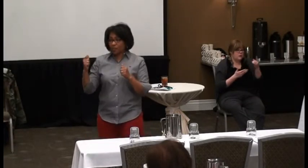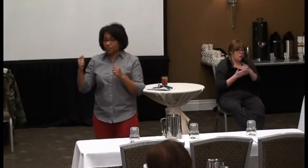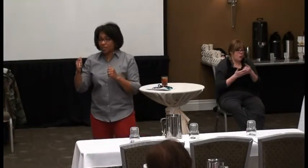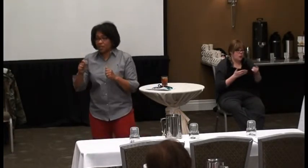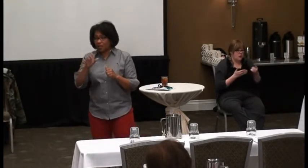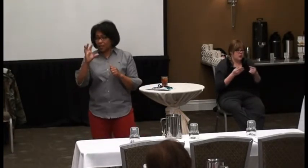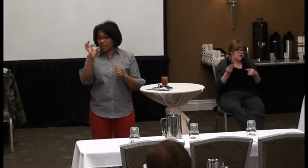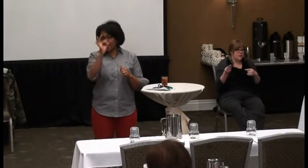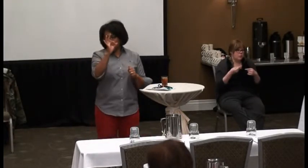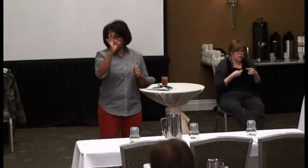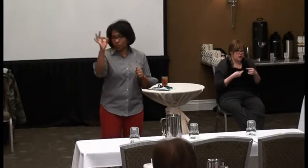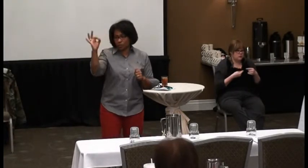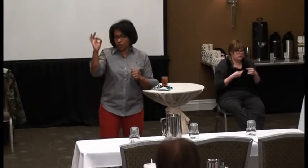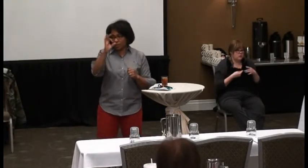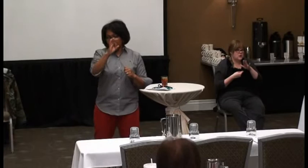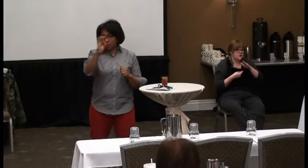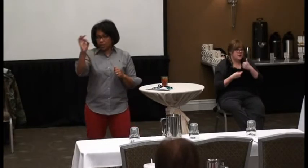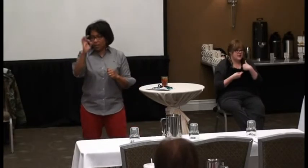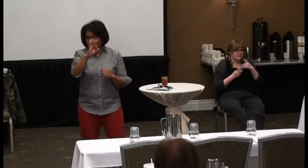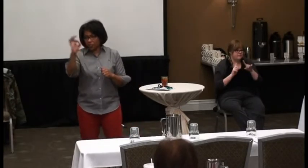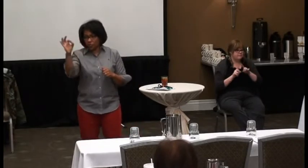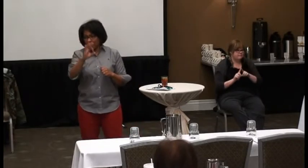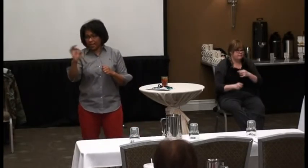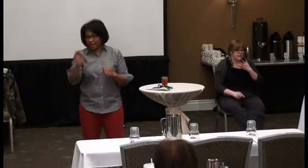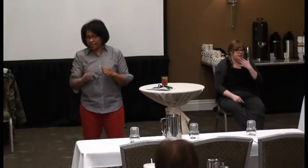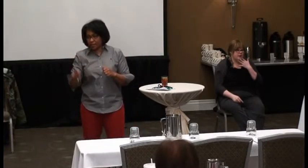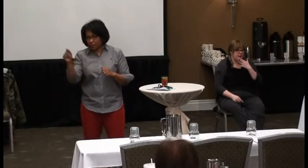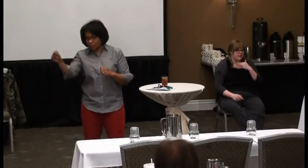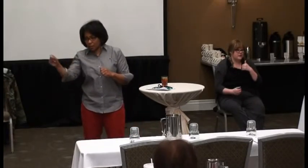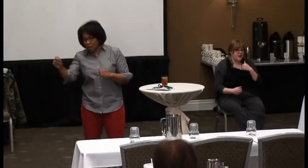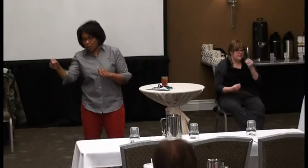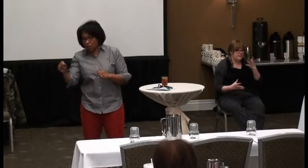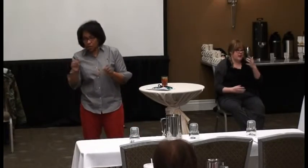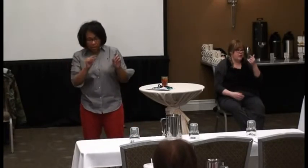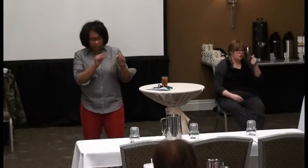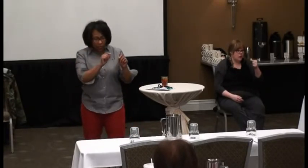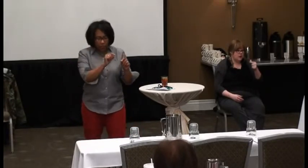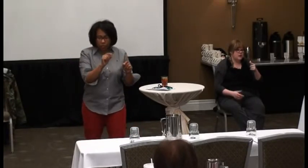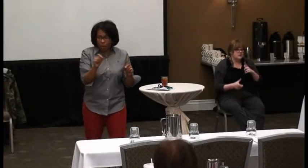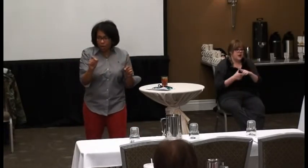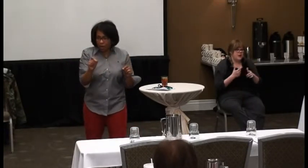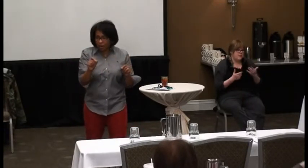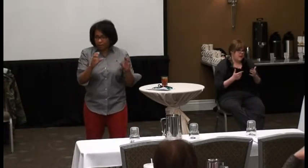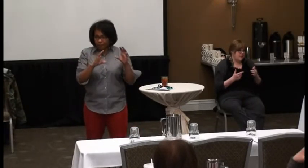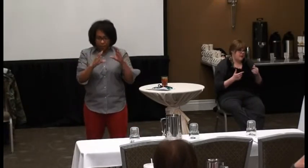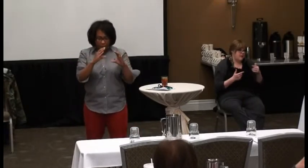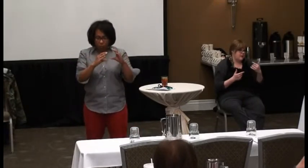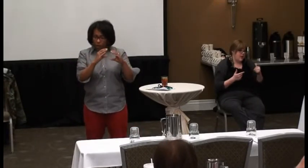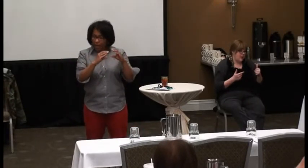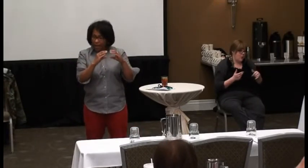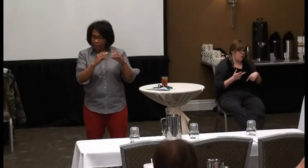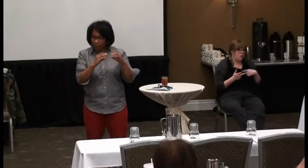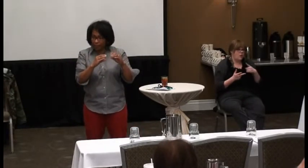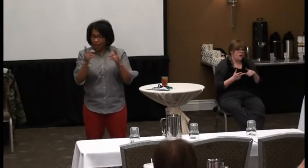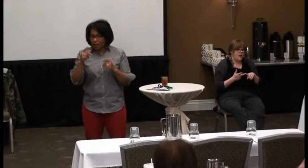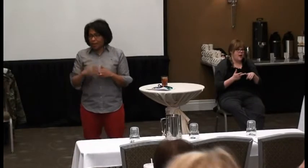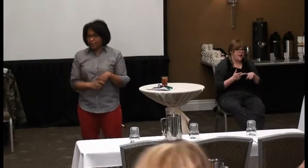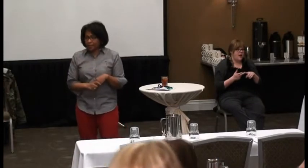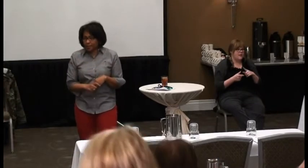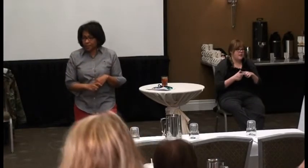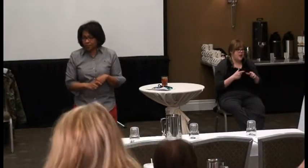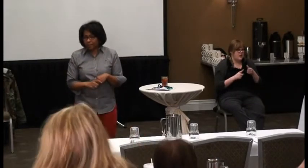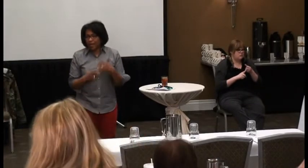they bring those in. And his had colors on them. So he had all these greens, and then there's a yellow, and then there's a mark about what happened.